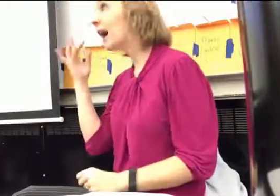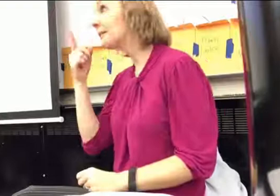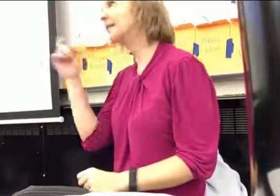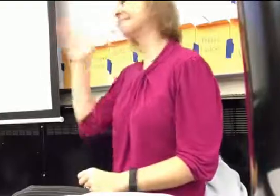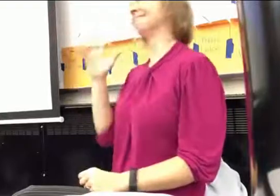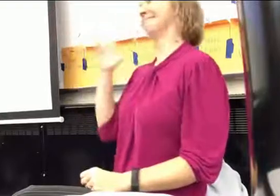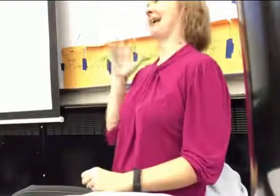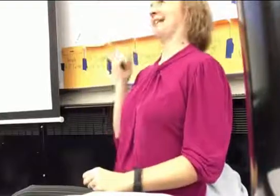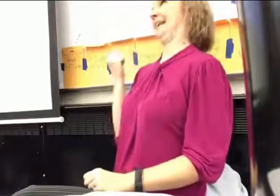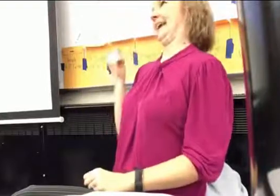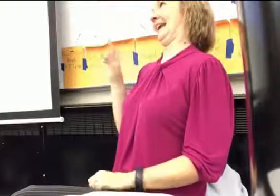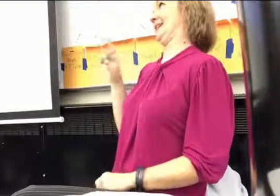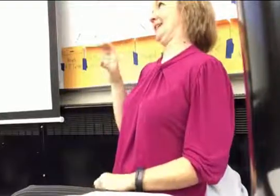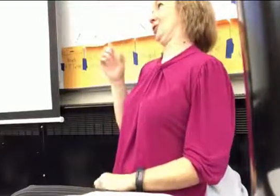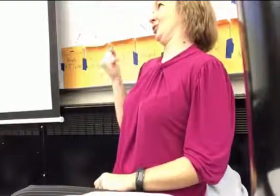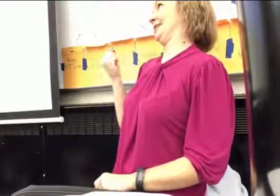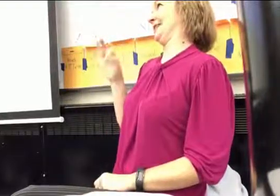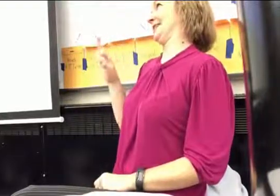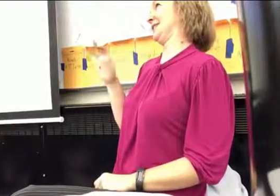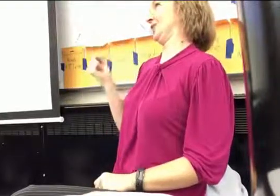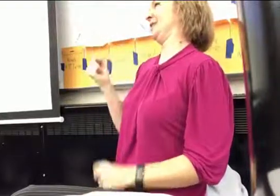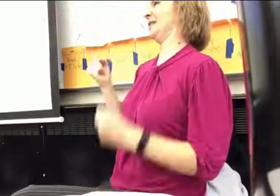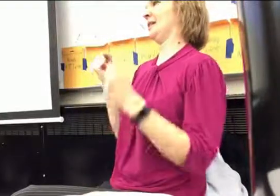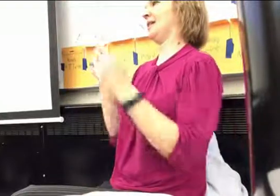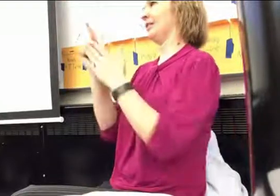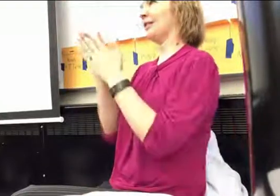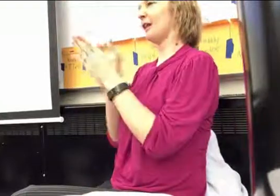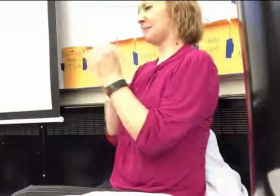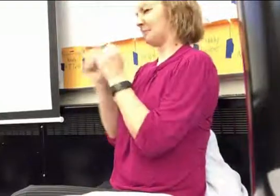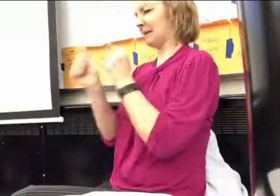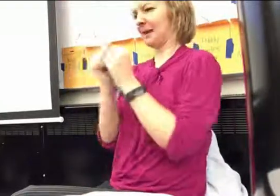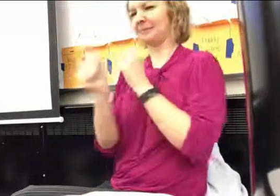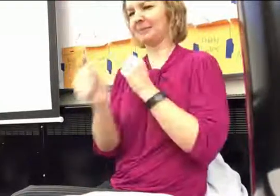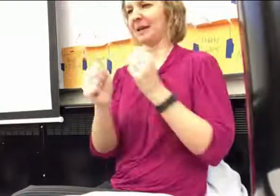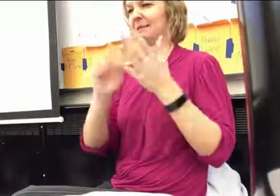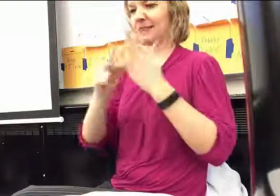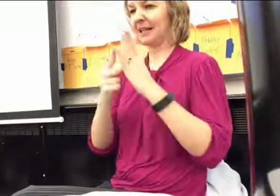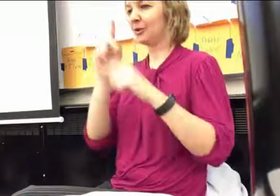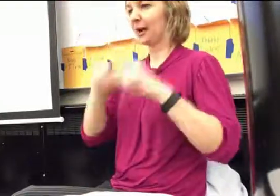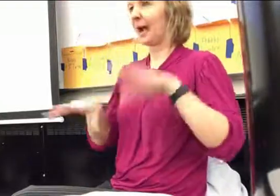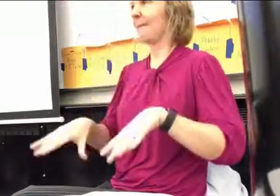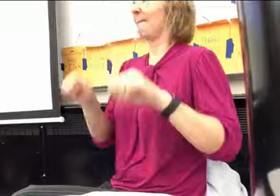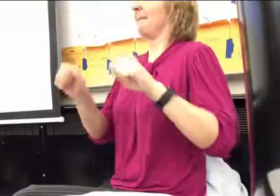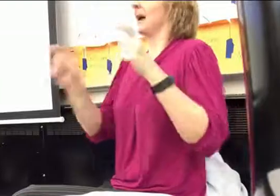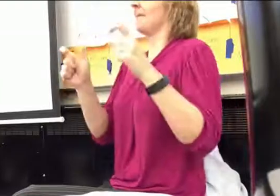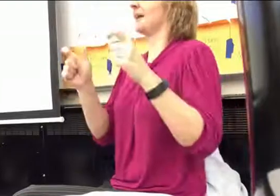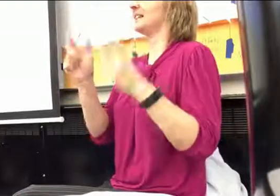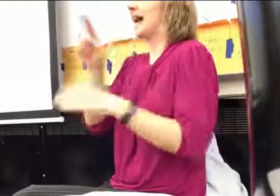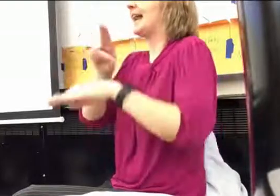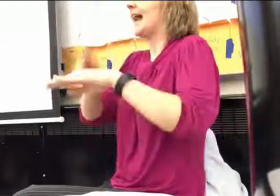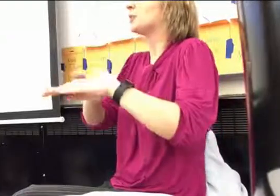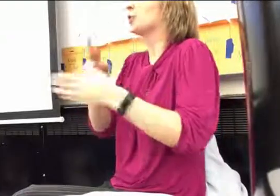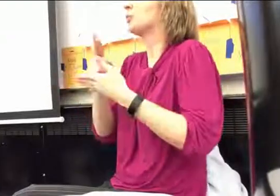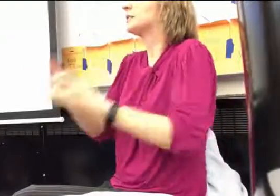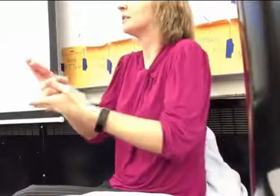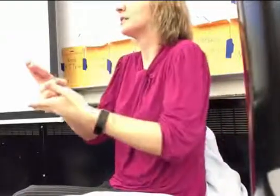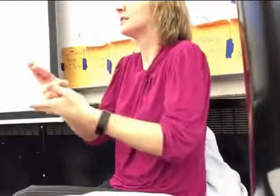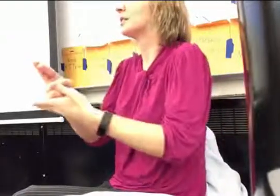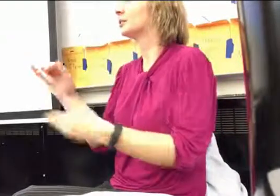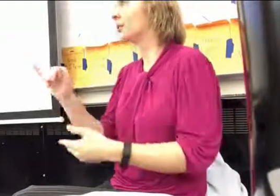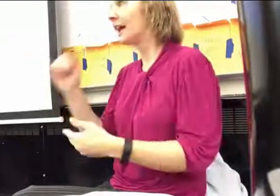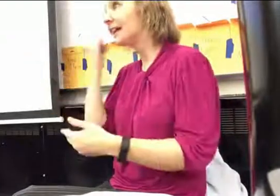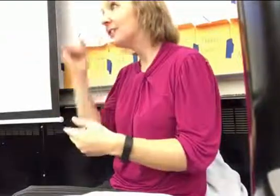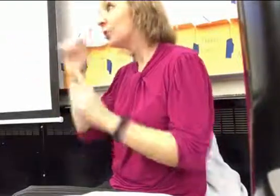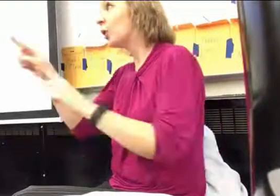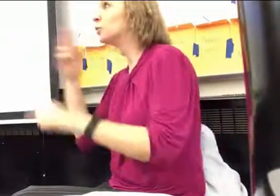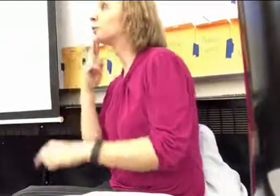the 1800s, 1900s, a bunch of laws were passed saying you can't monopolize a natural resource. That's why, if you don't know, when you go to a